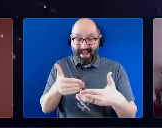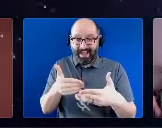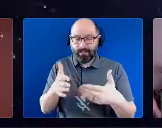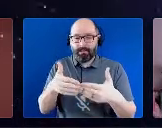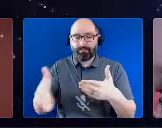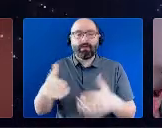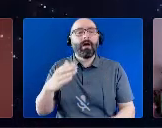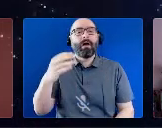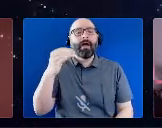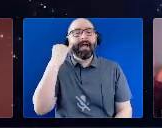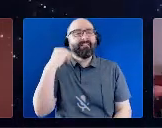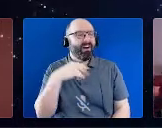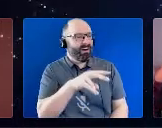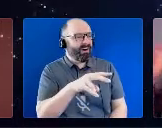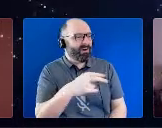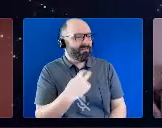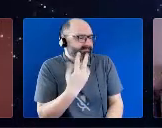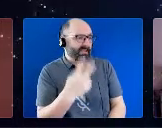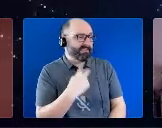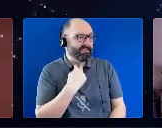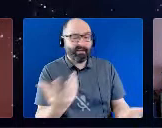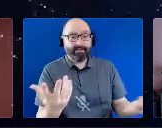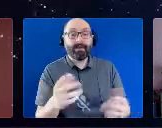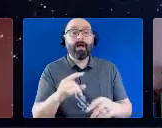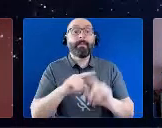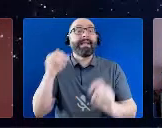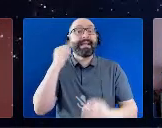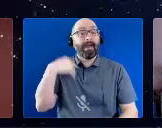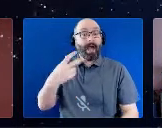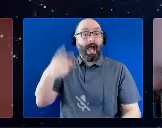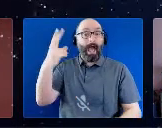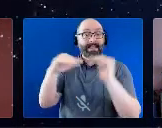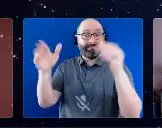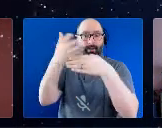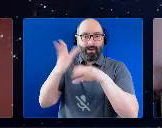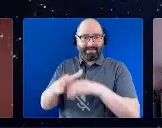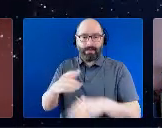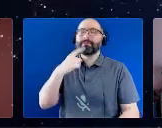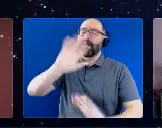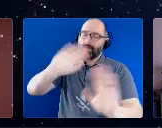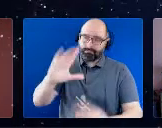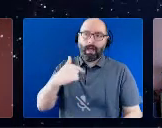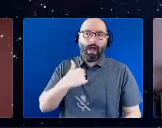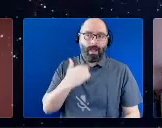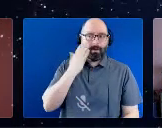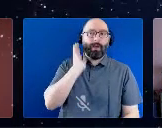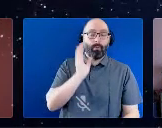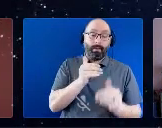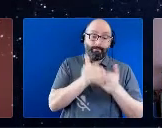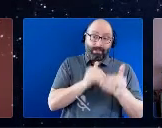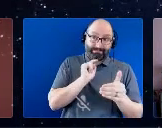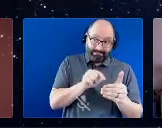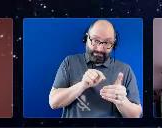candidate's stuck. They don't know what to do. But if you kind of have a high level breakdown, sometimes if you just say, well, I know I'm going to have to process this input and put it